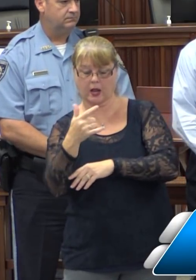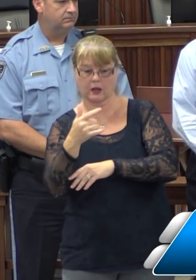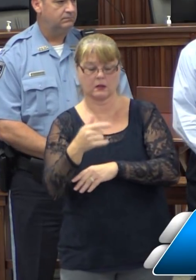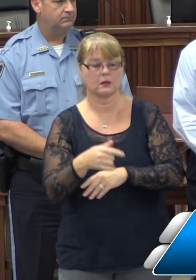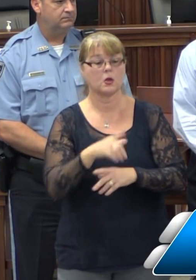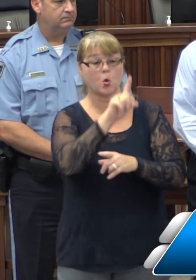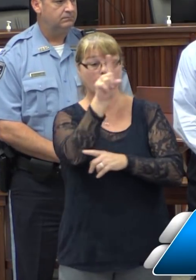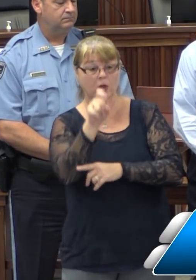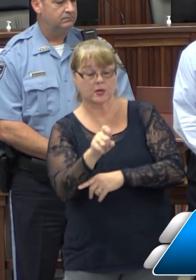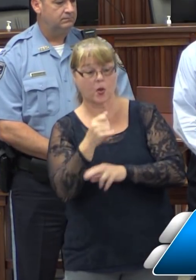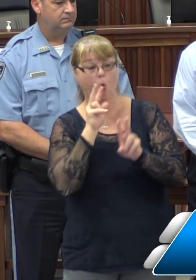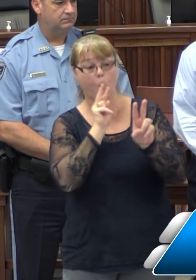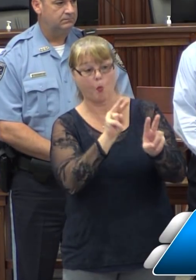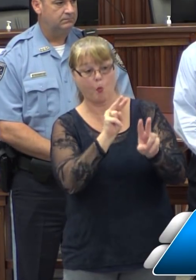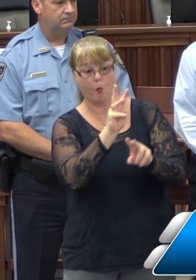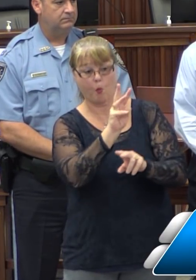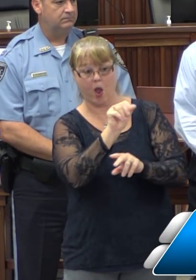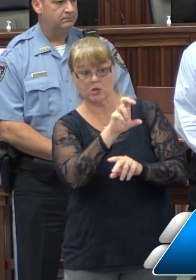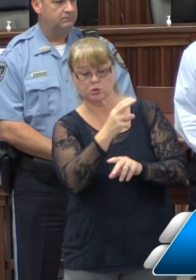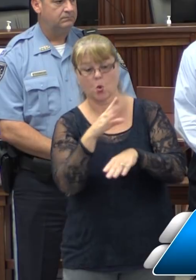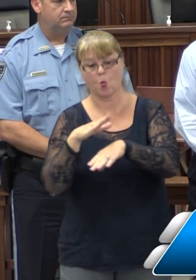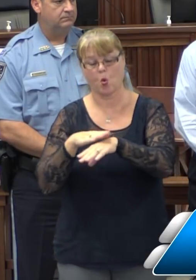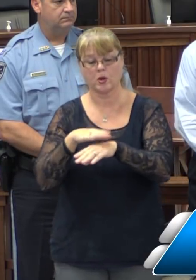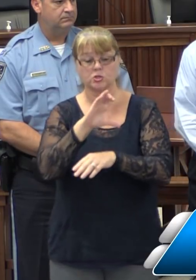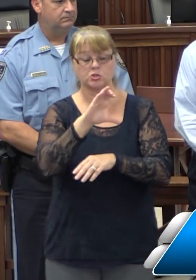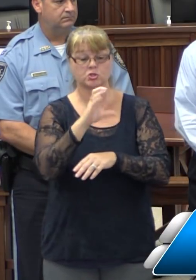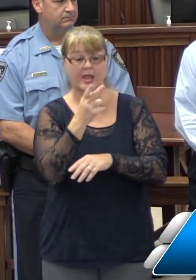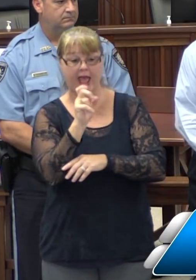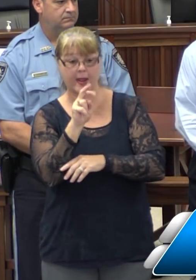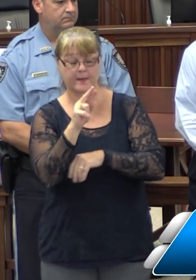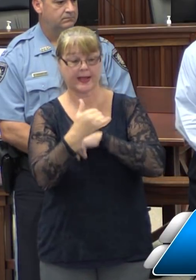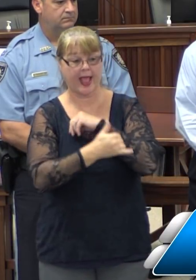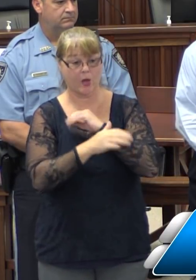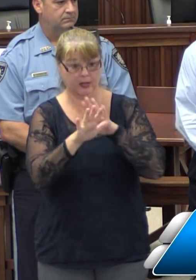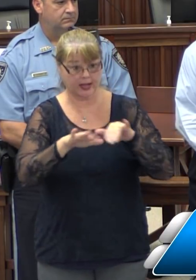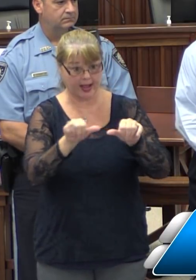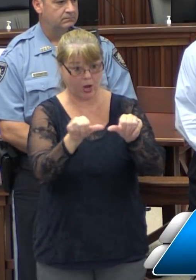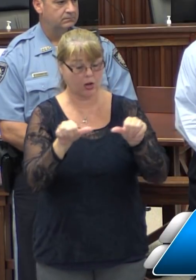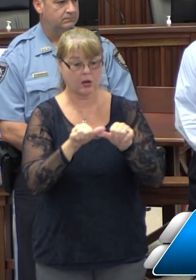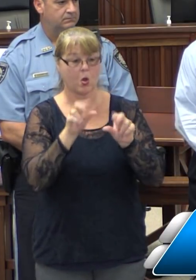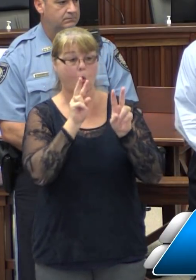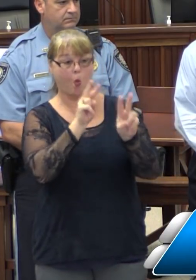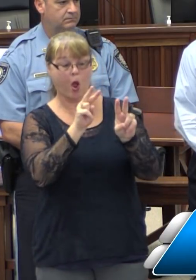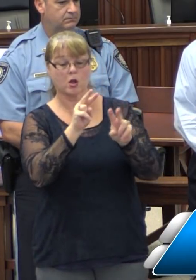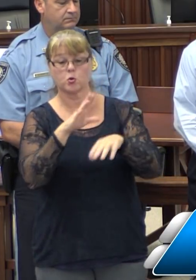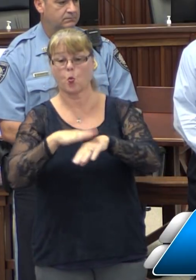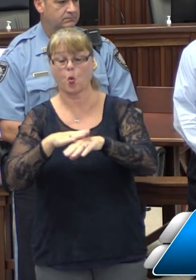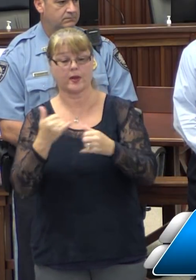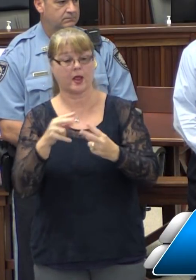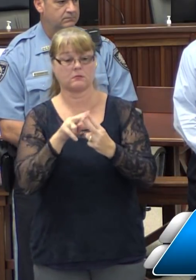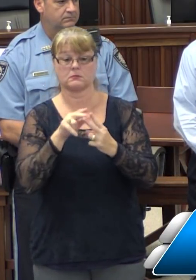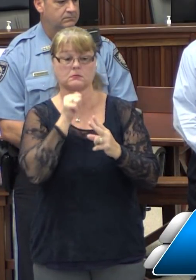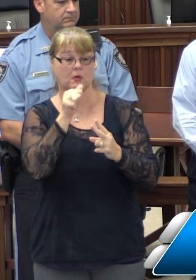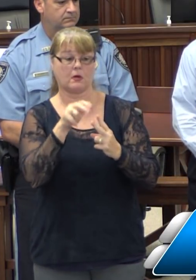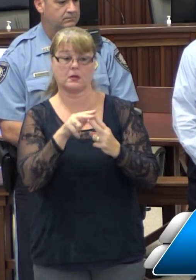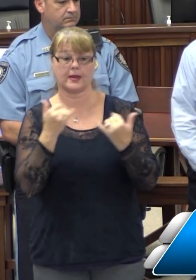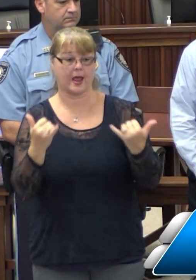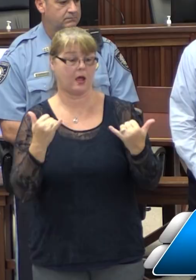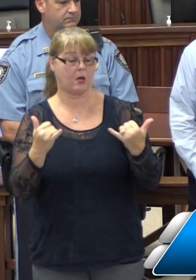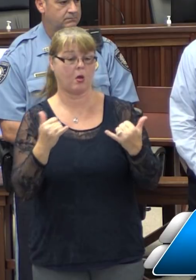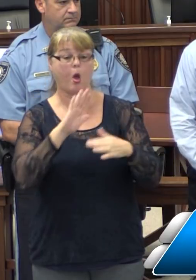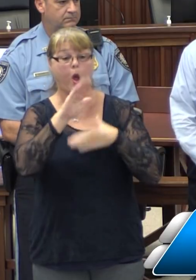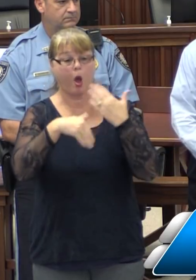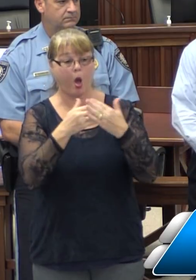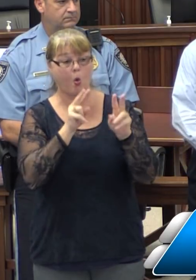question is whether we're in a watch or a warning. Chatham County is not in any watches or any warnings at this time. All of the watches